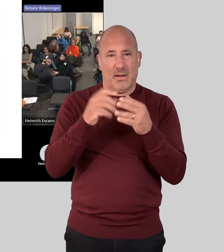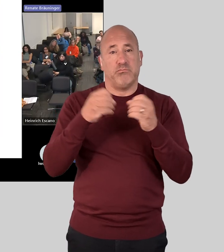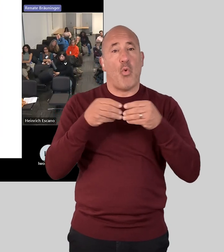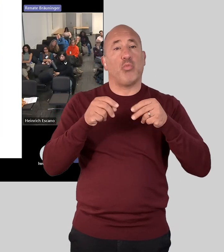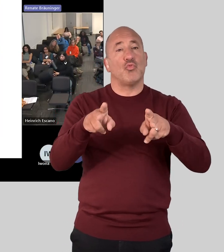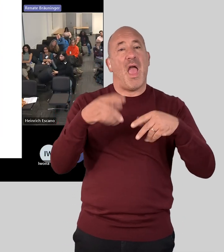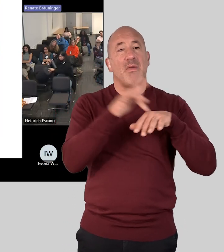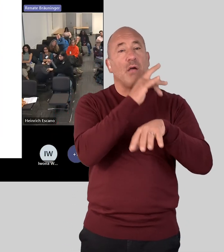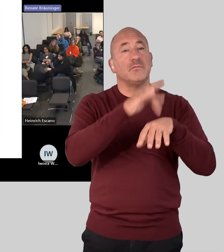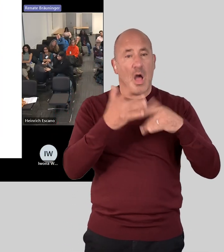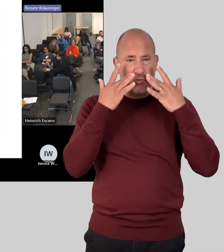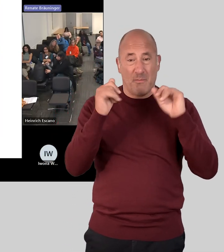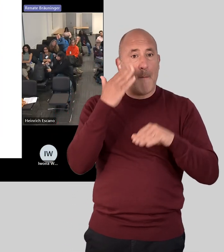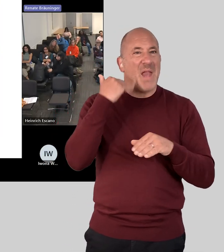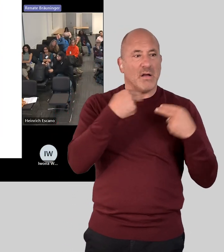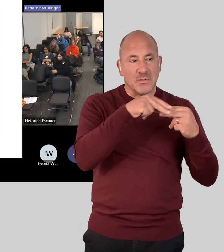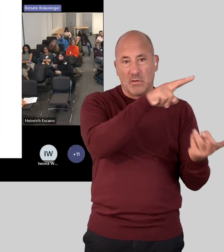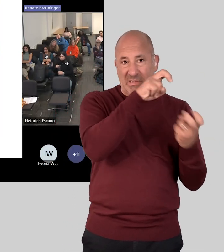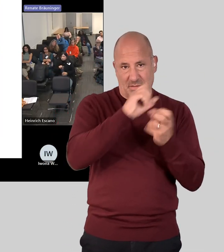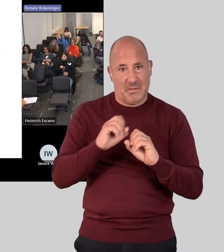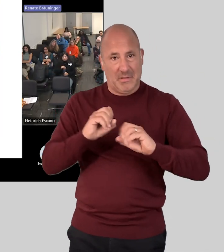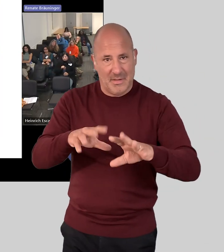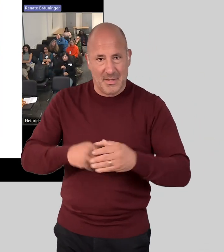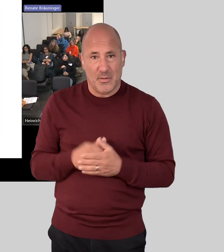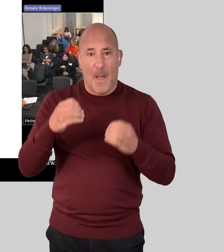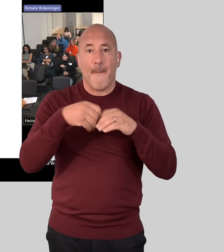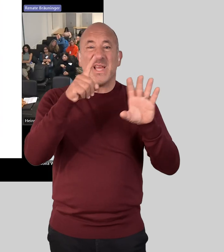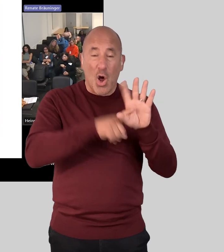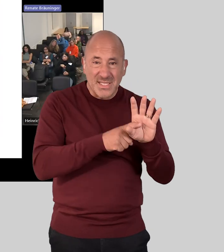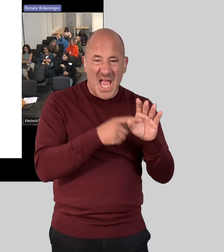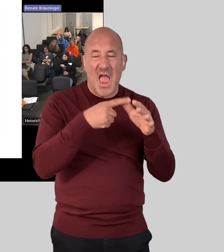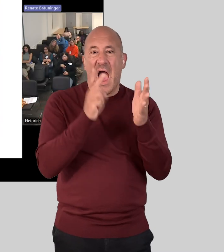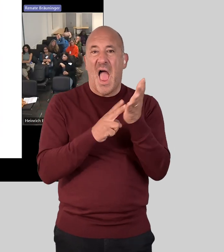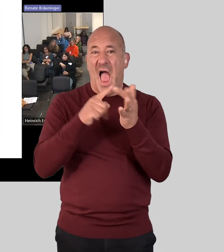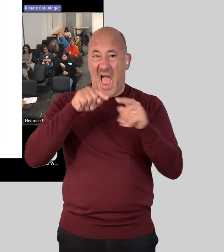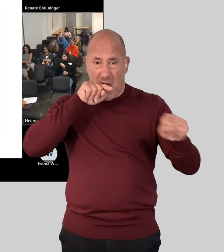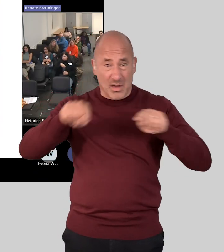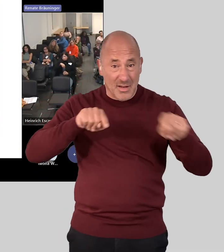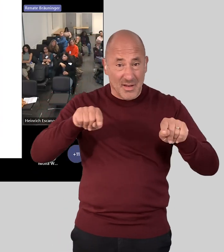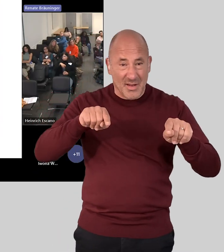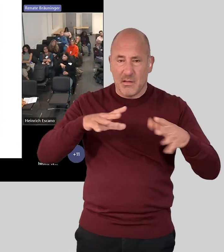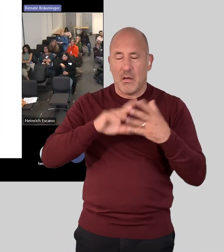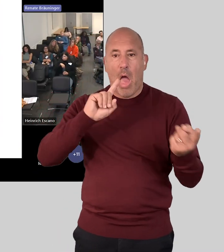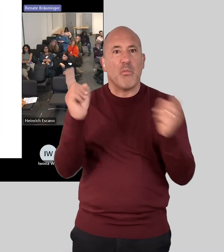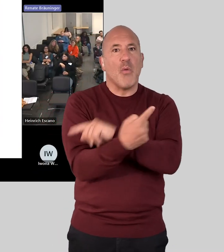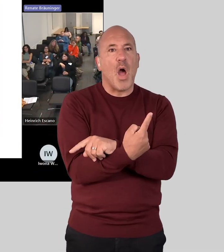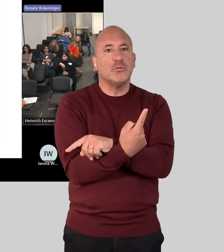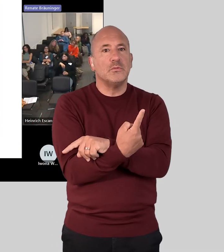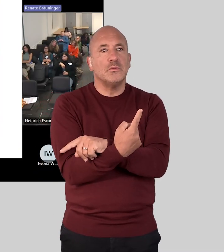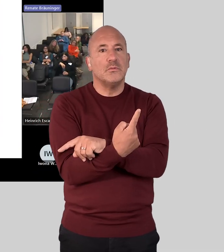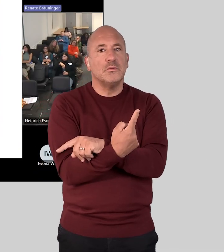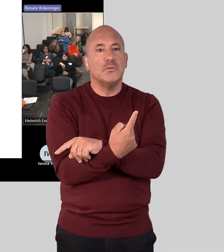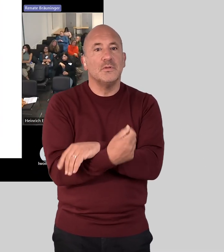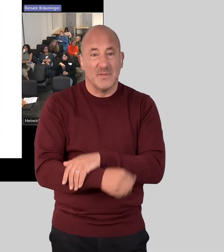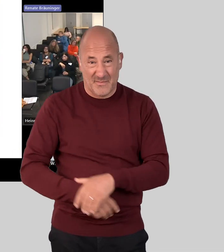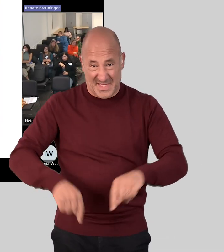them by their black dancers. With Beyoncé, the Keersmaeker incident, tables